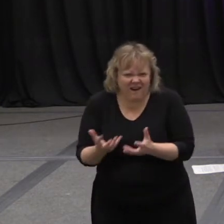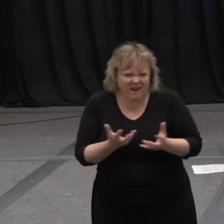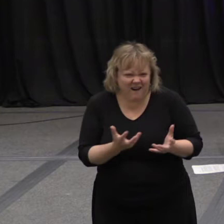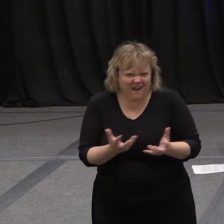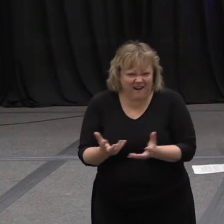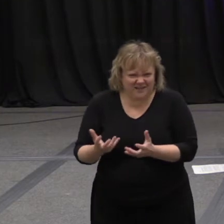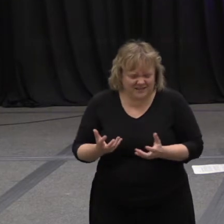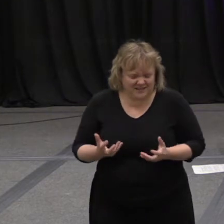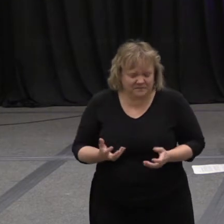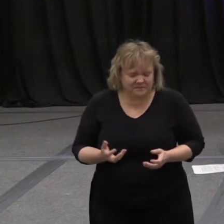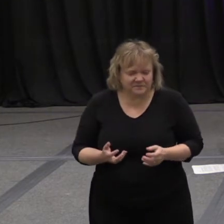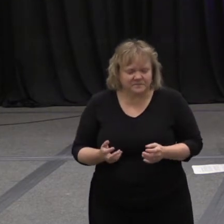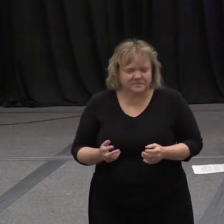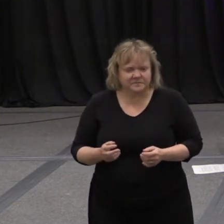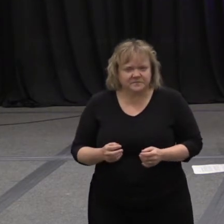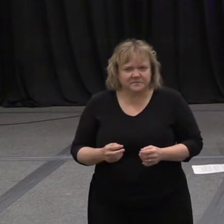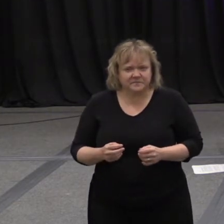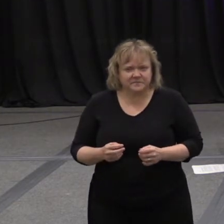it's like this.